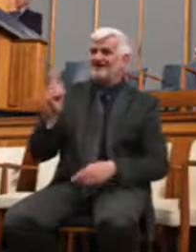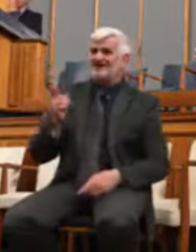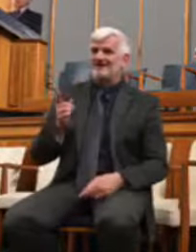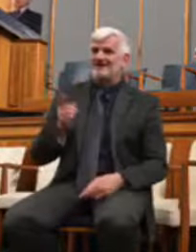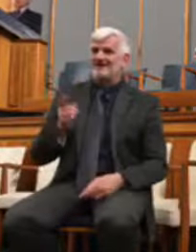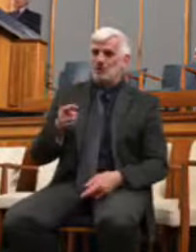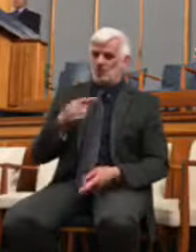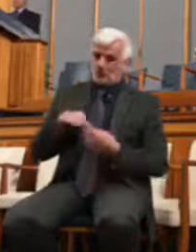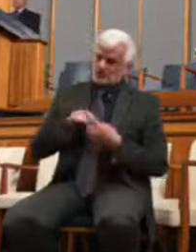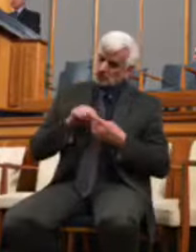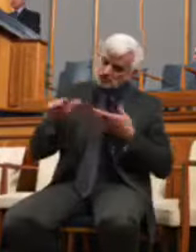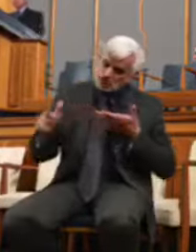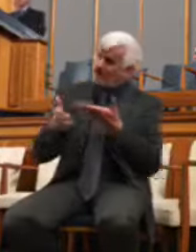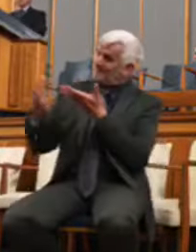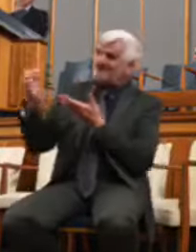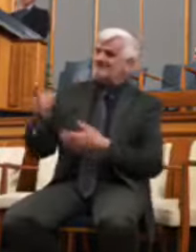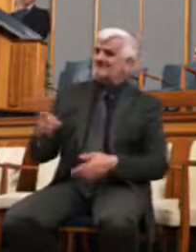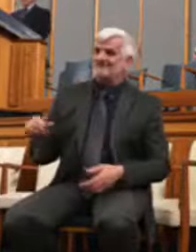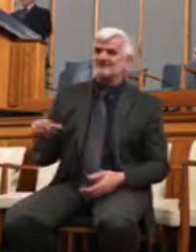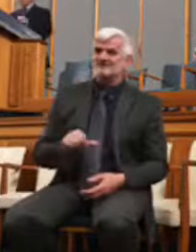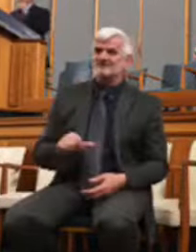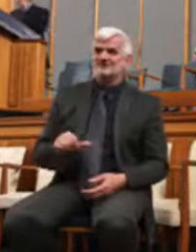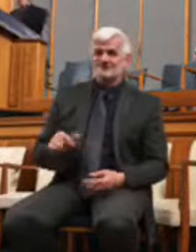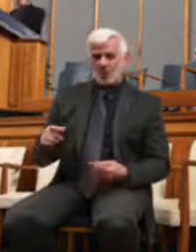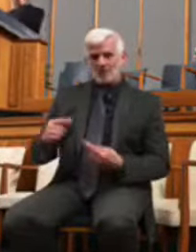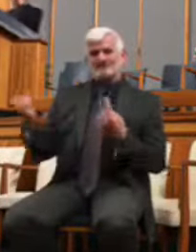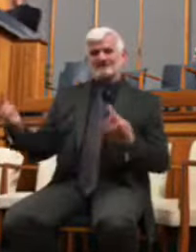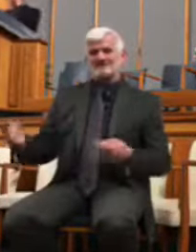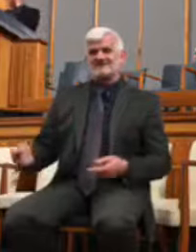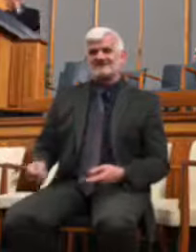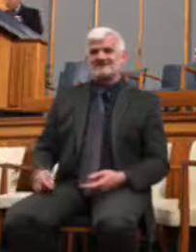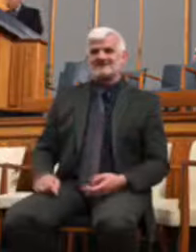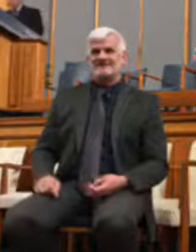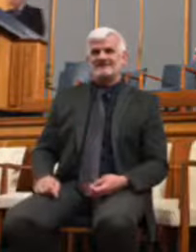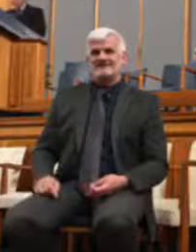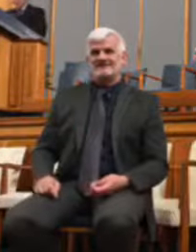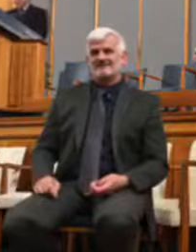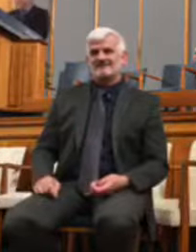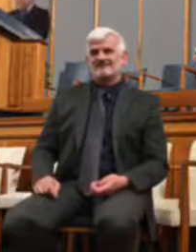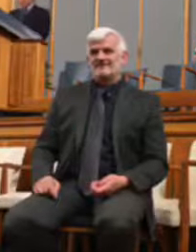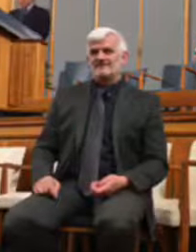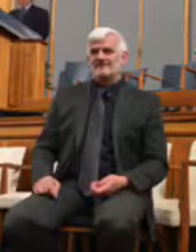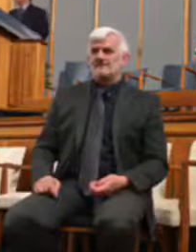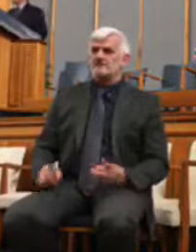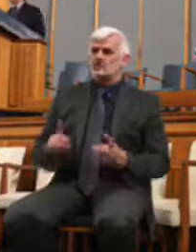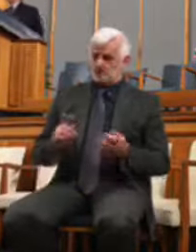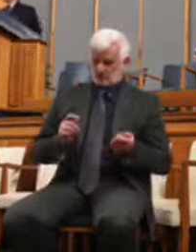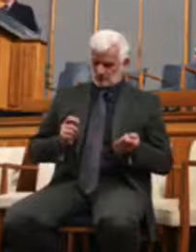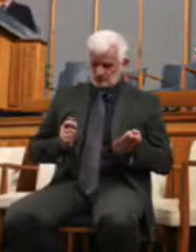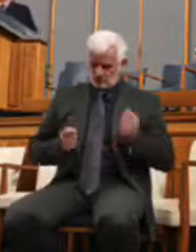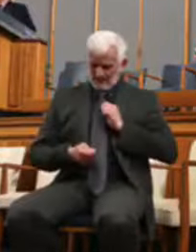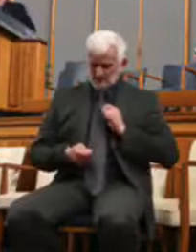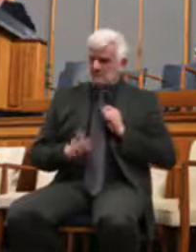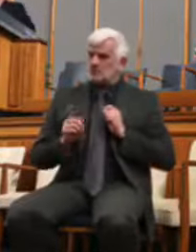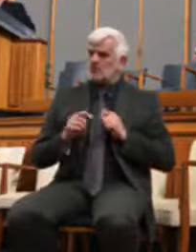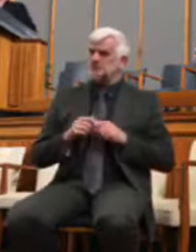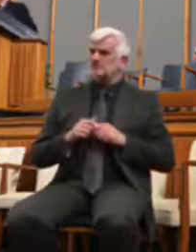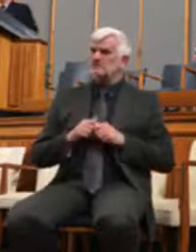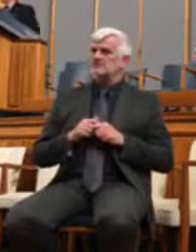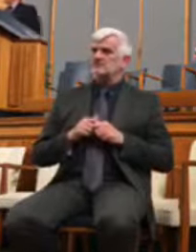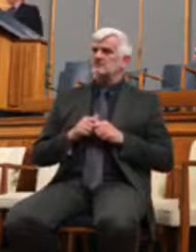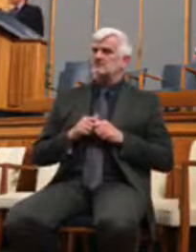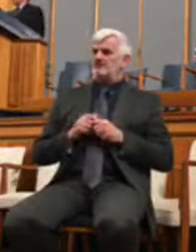the servant. We should be the one listening to him. So what is repentance? True repentance is a godly